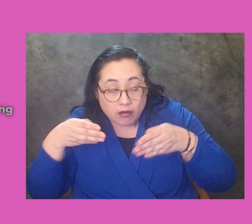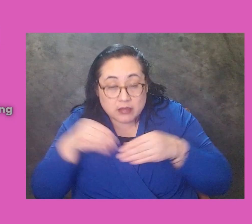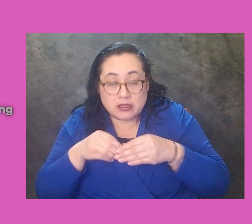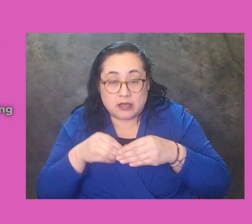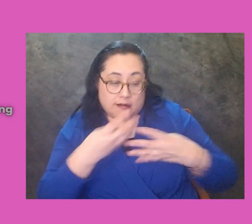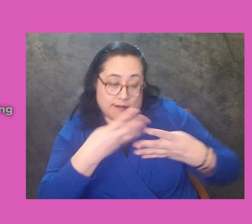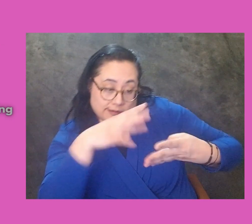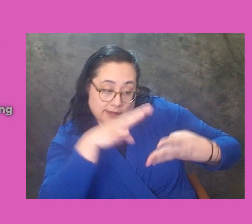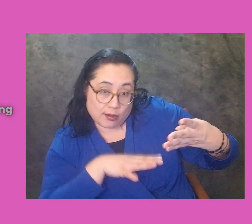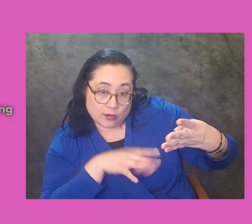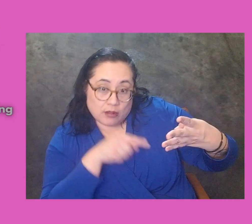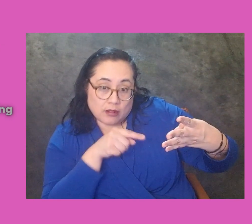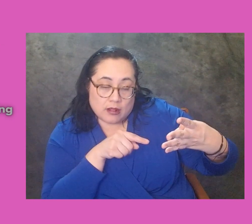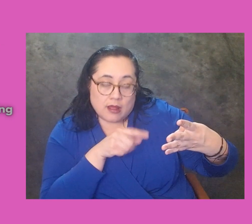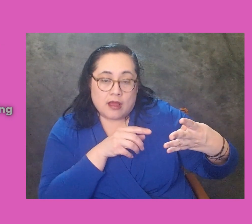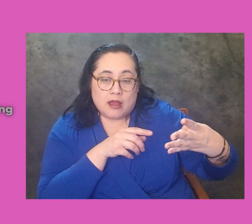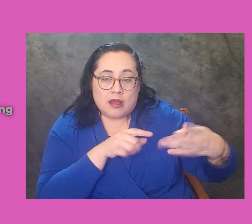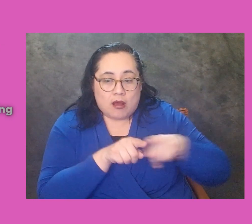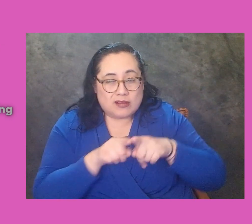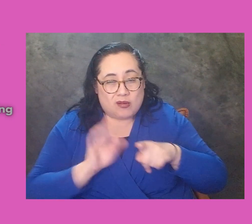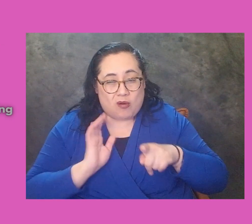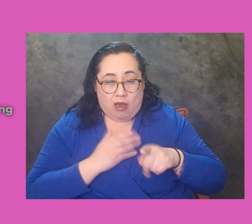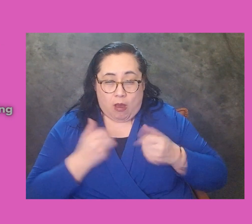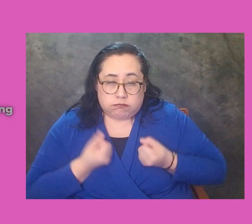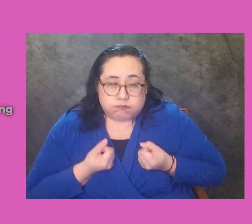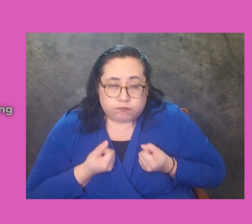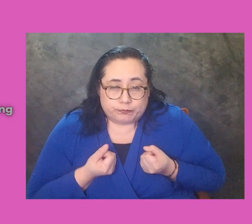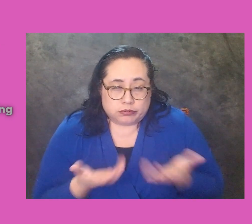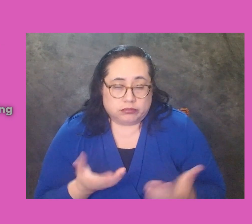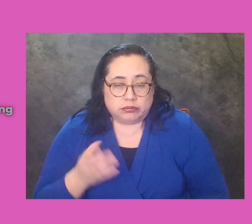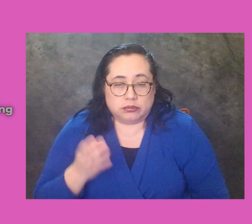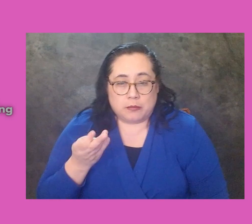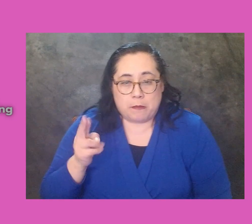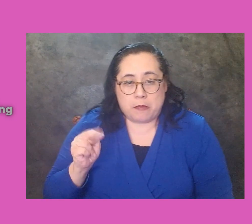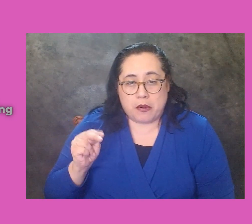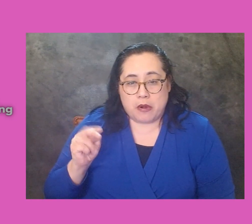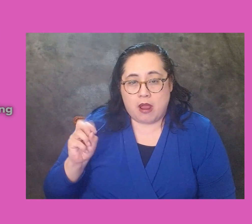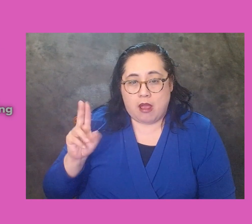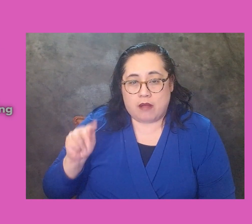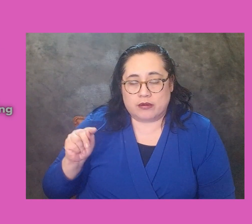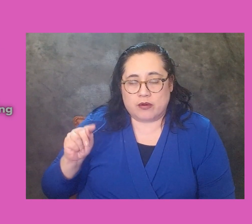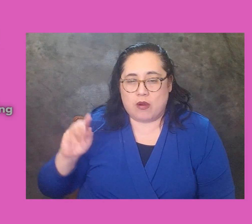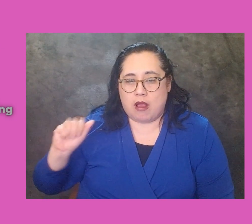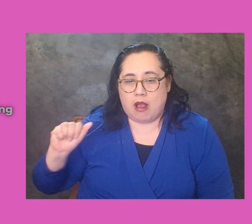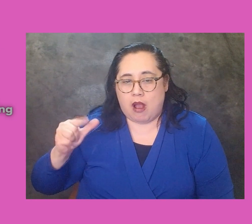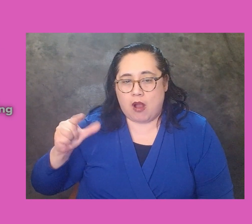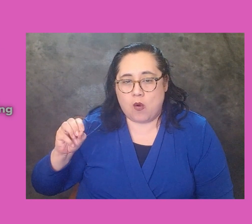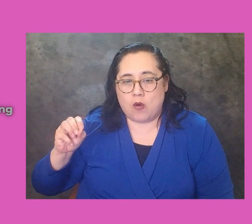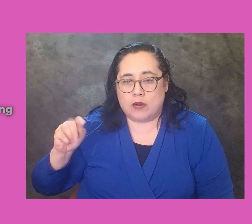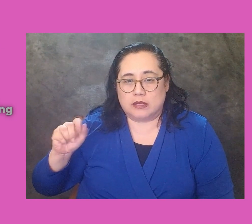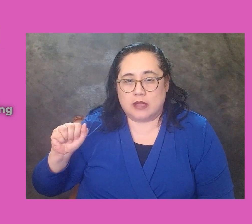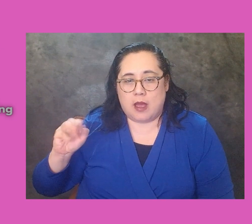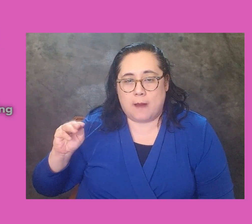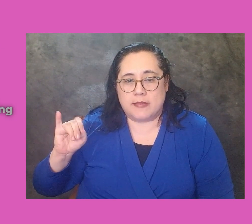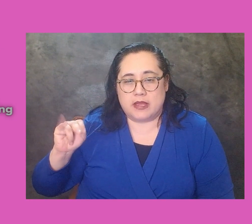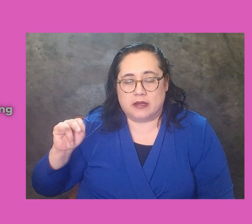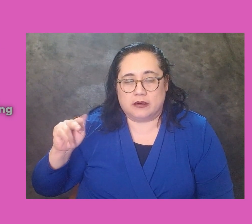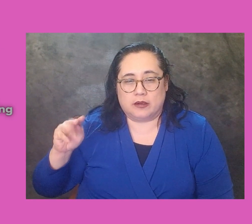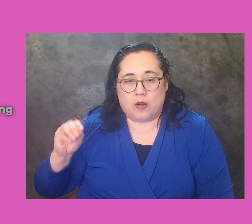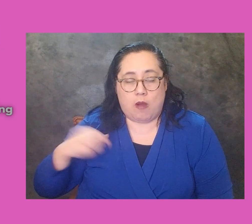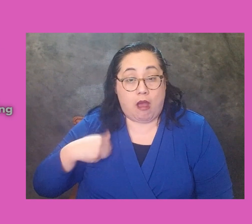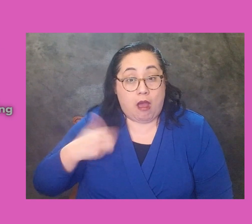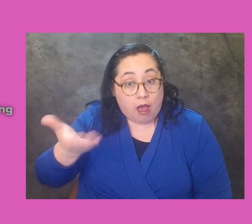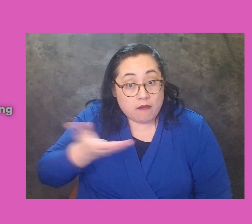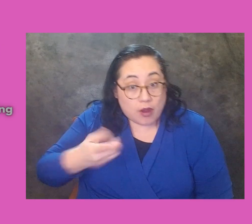scheduling and also the possibility that we may burn out. So I invite you to